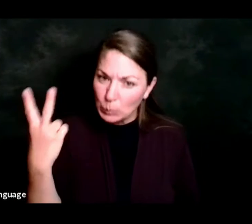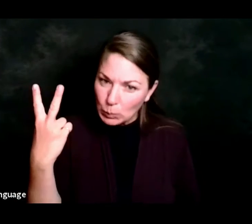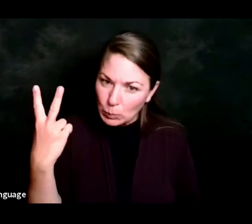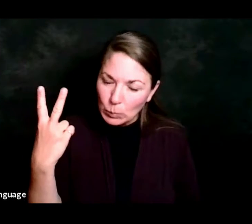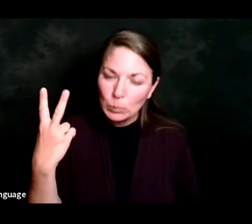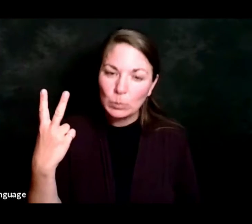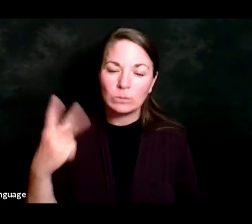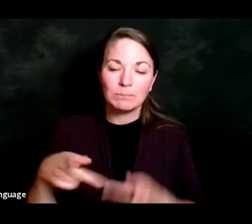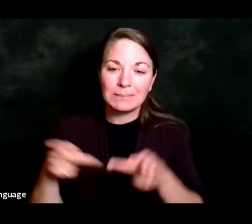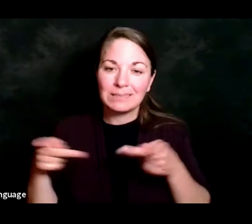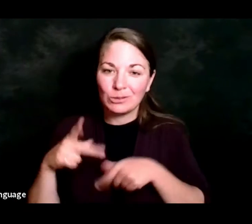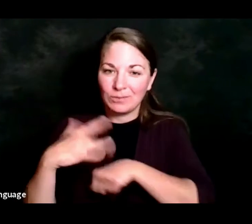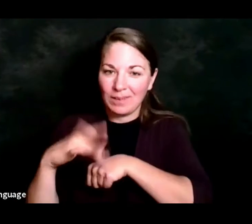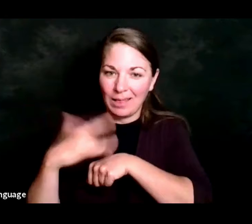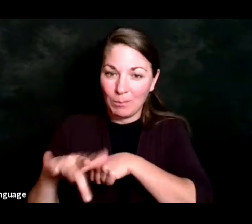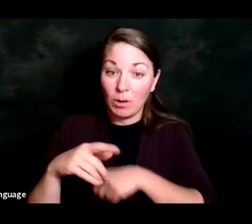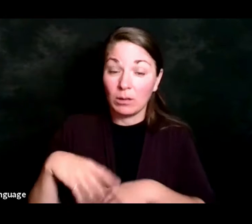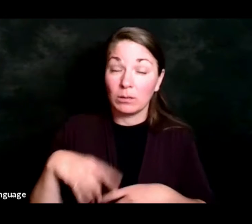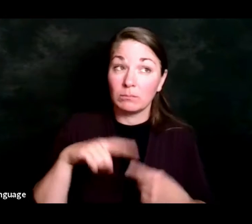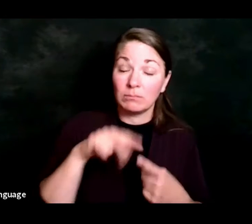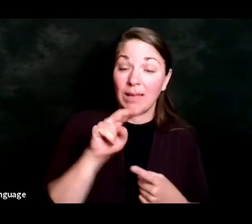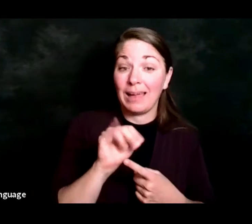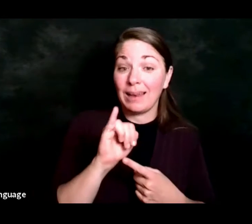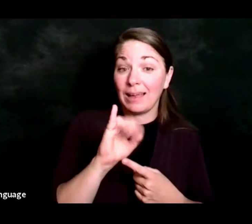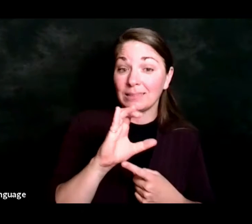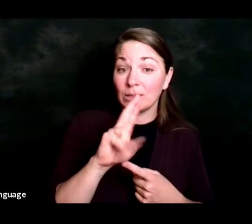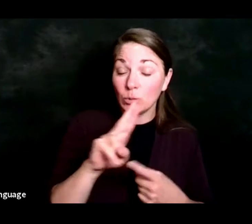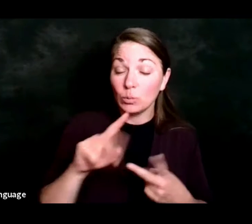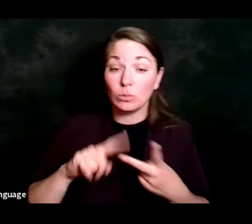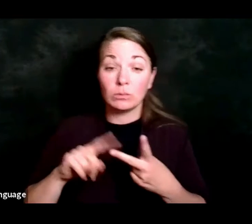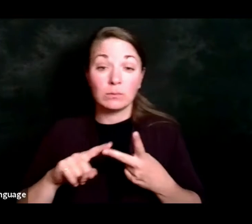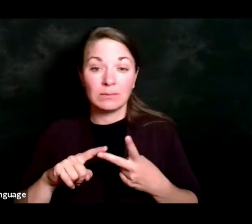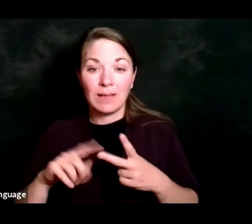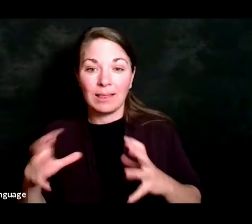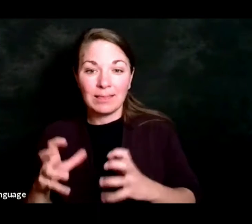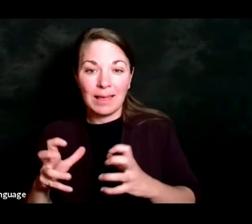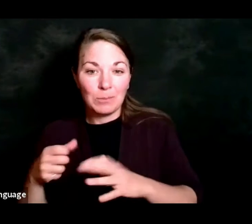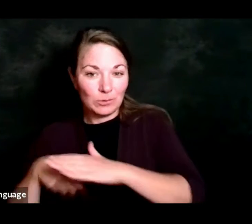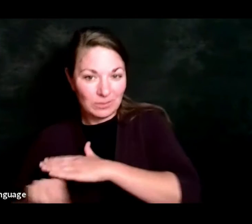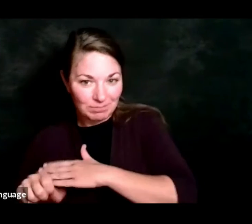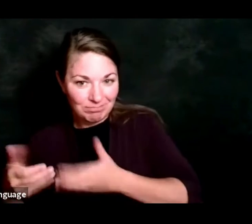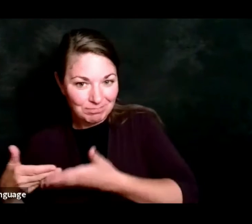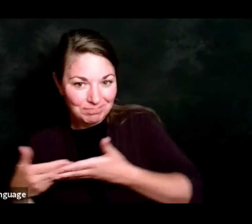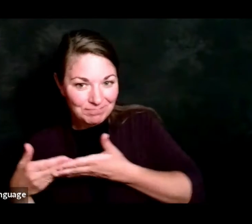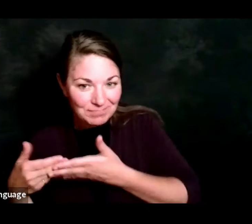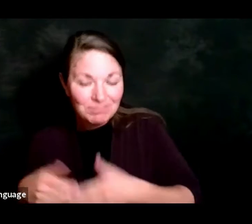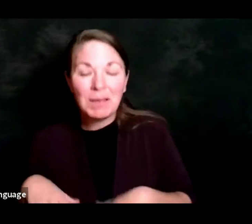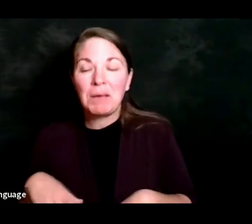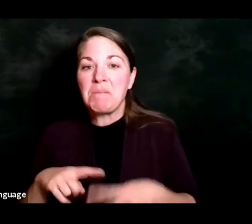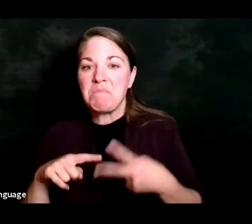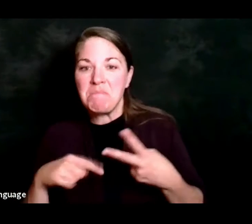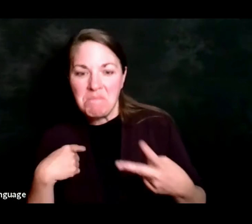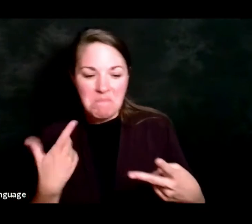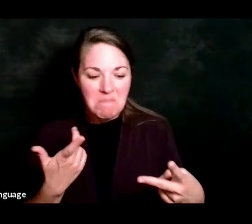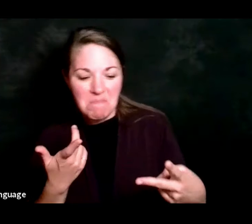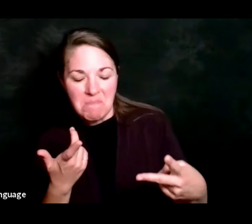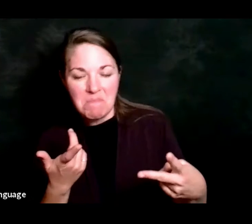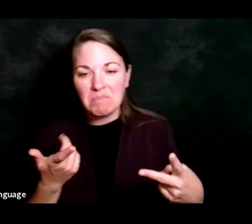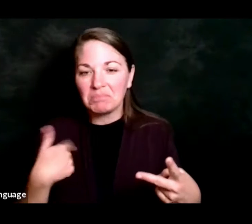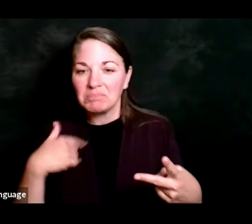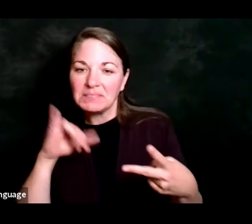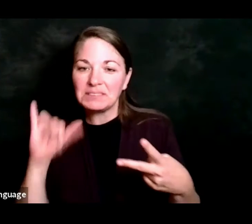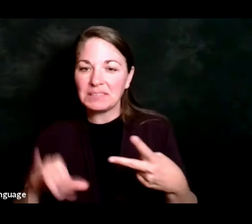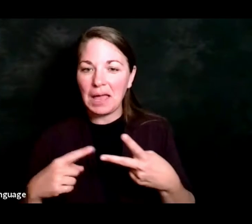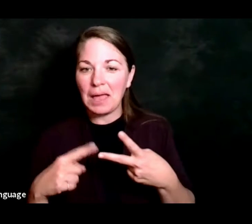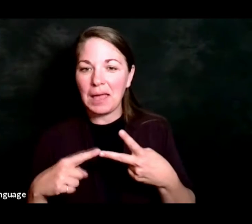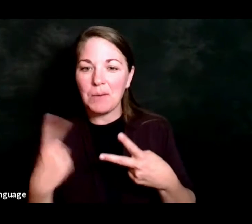registered nurse spots. One was in the NICU and one was in the labor delivery. And so I thought, oh, I'll stay for a year in labor